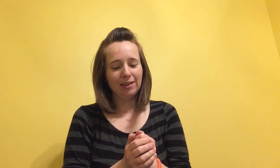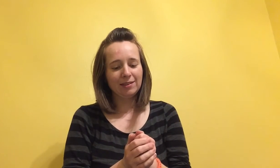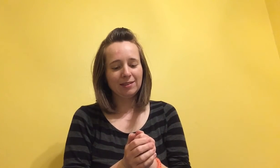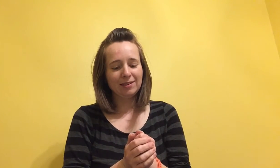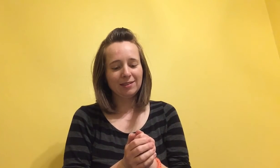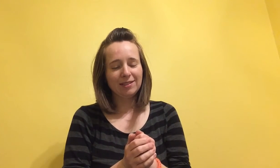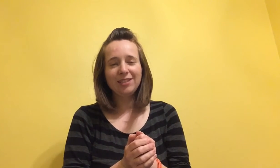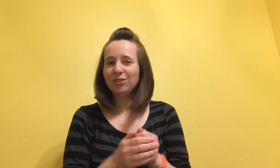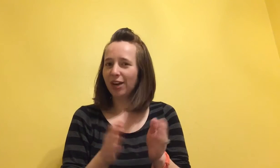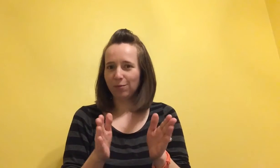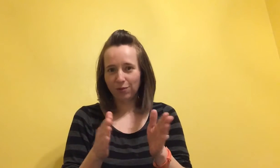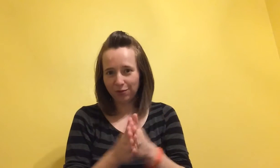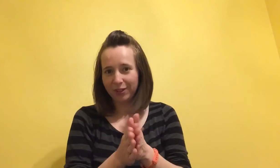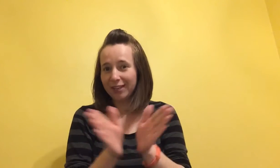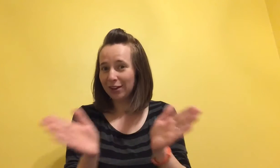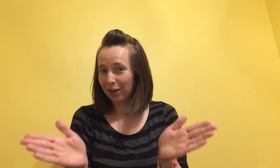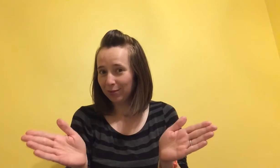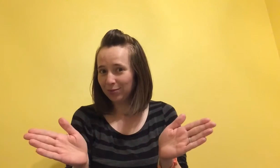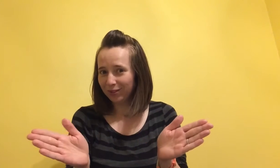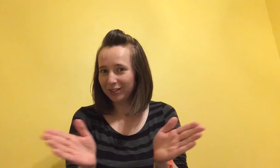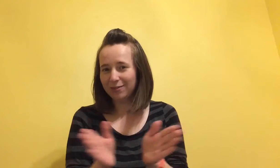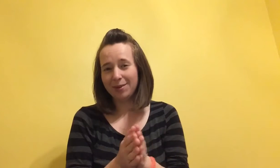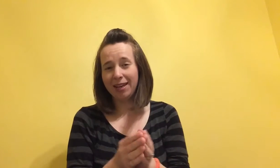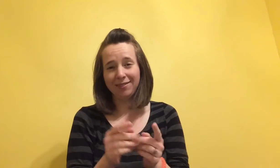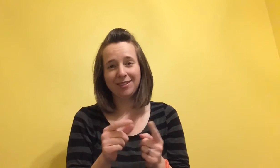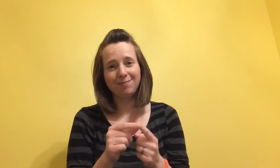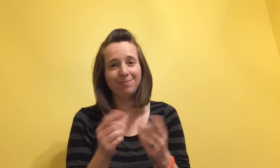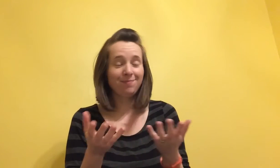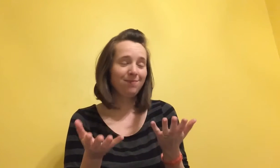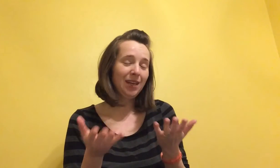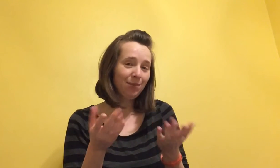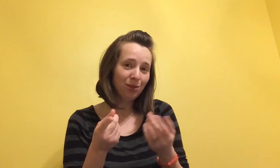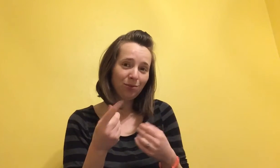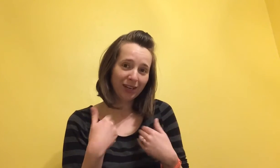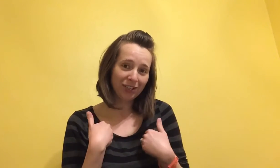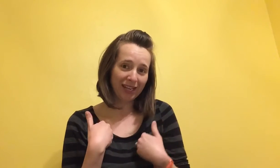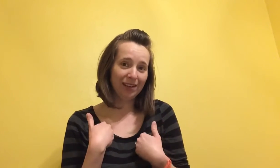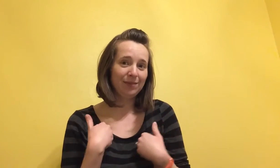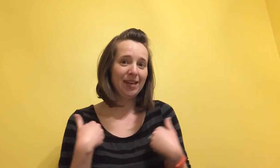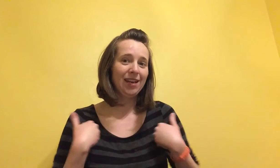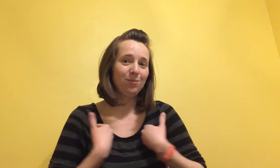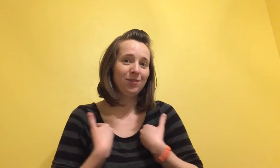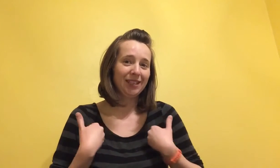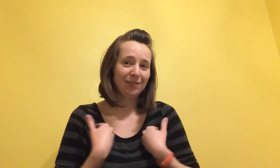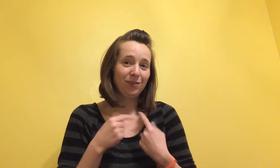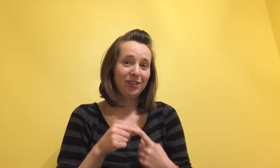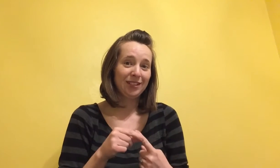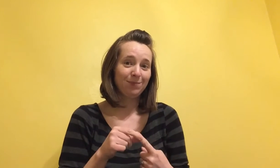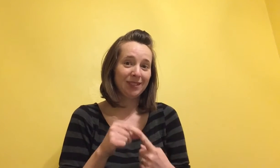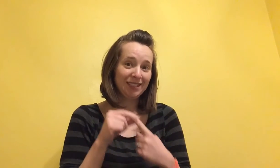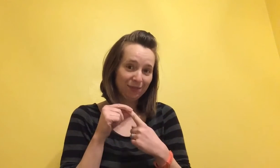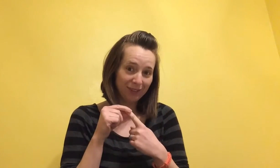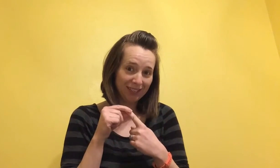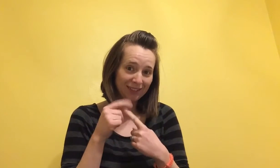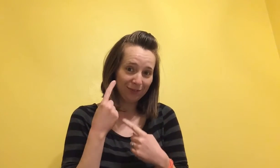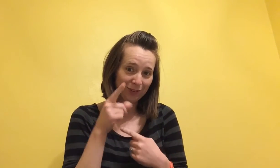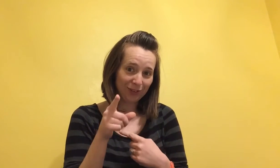and these are kind of more for like common ones. You may have maybe you actually have an animal that's very specific for